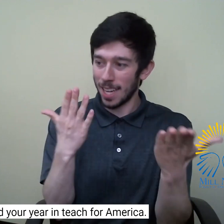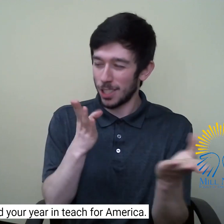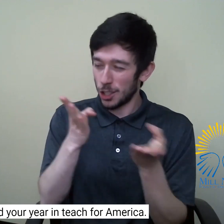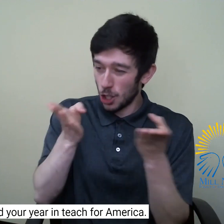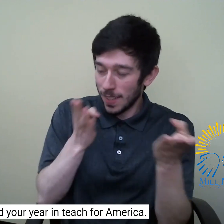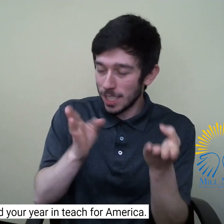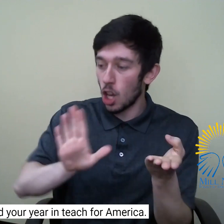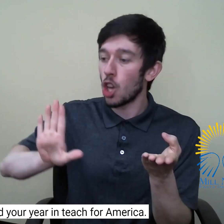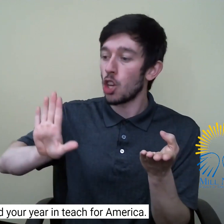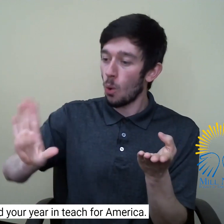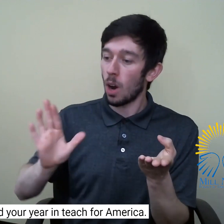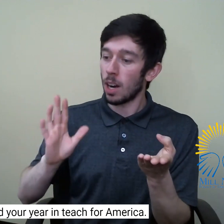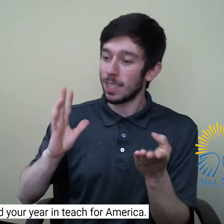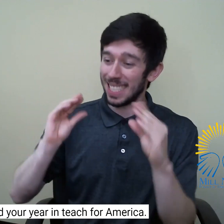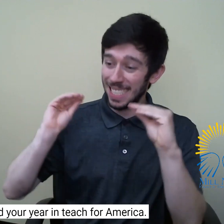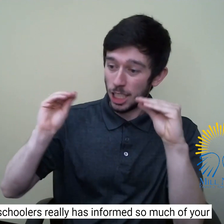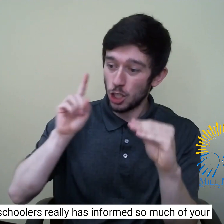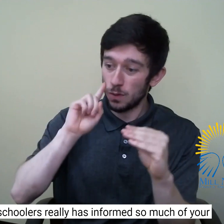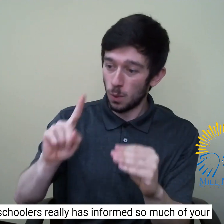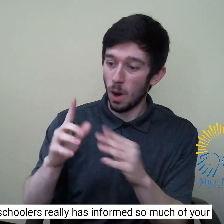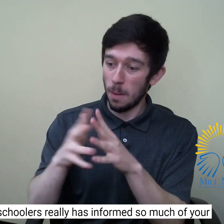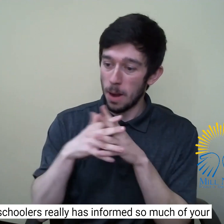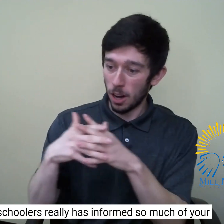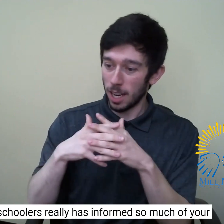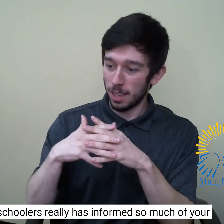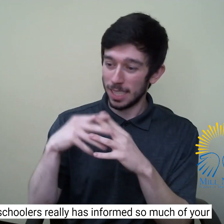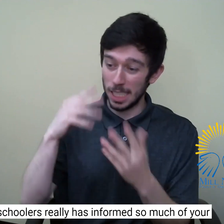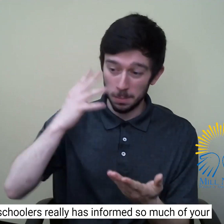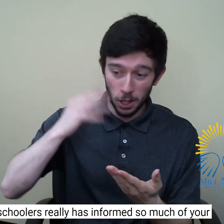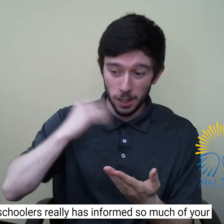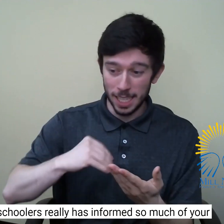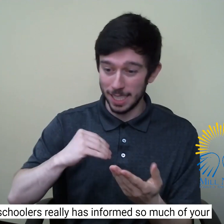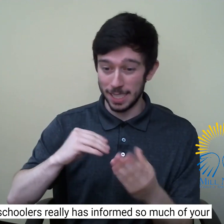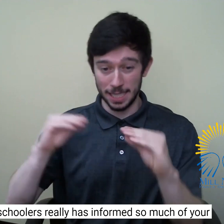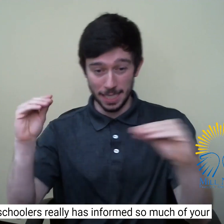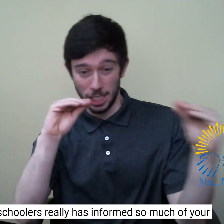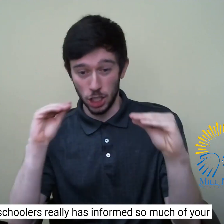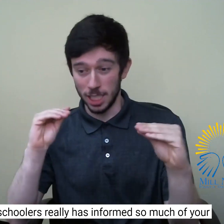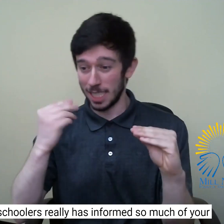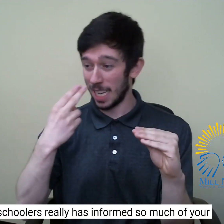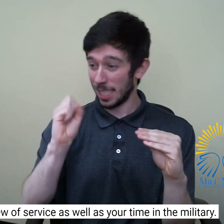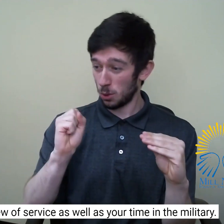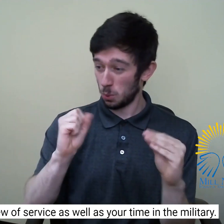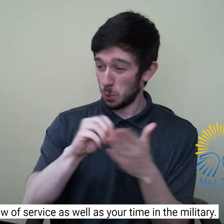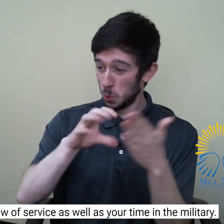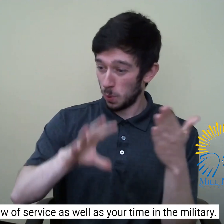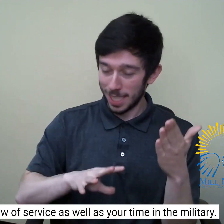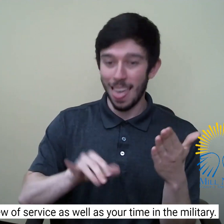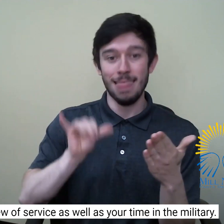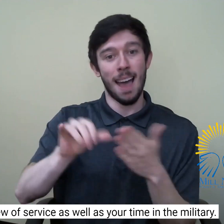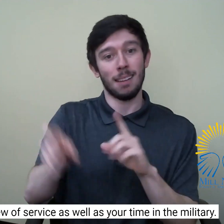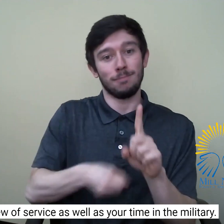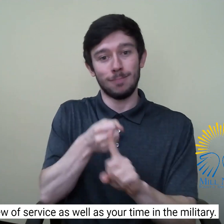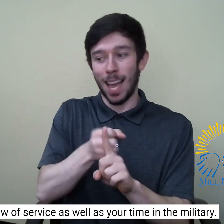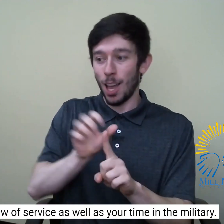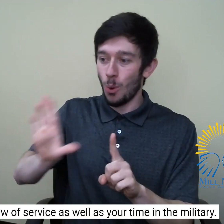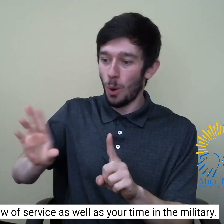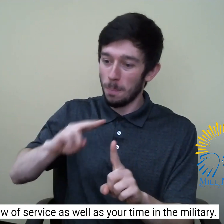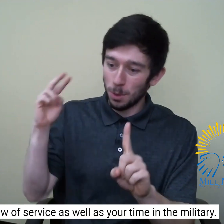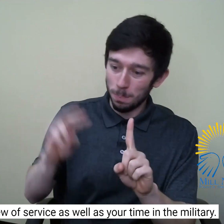your year in Teach for America instructing high schoolers really has informed so much of your policy and your view of service, as well as your